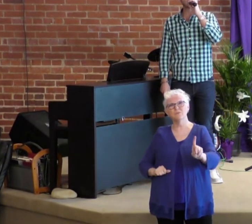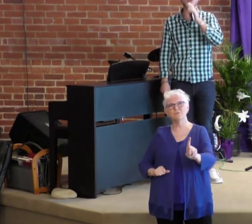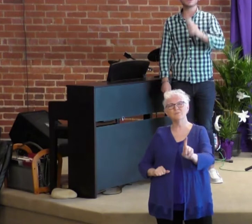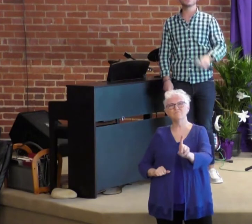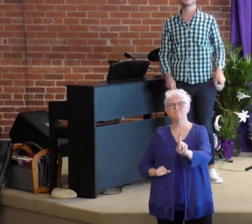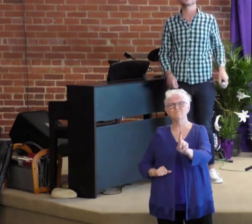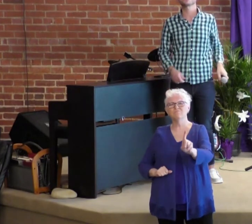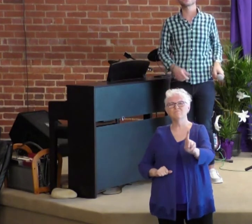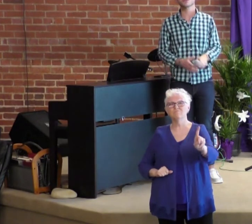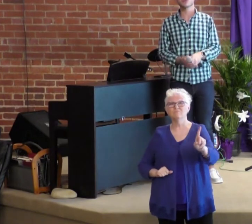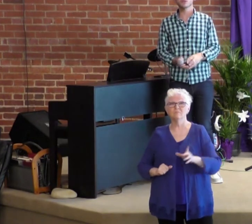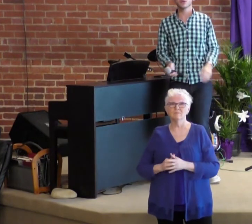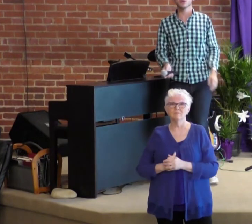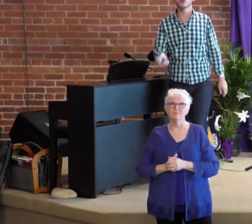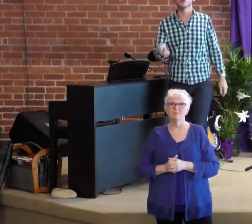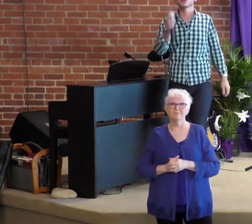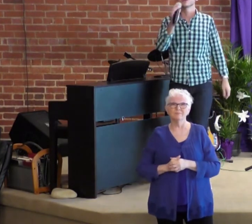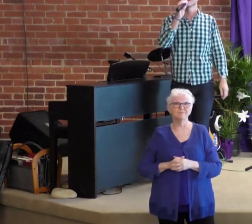alone.